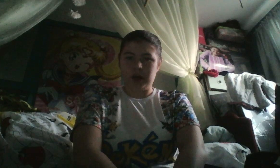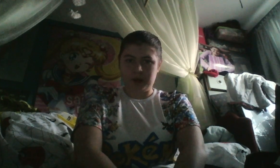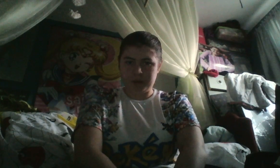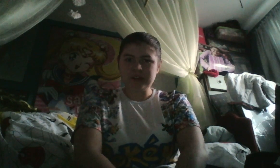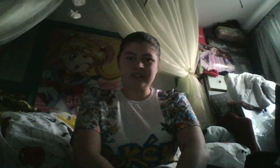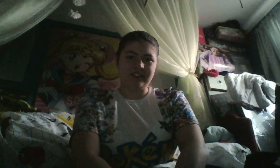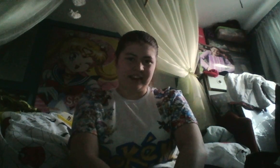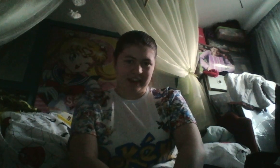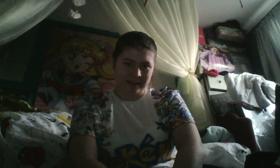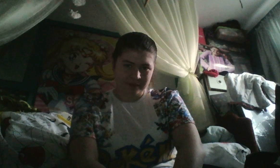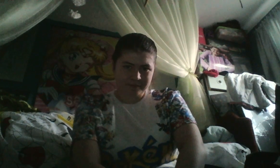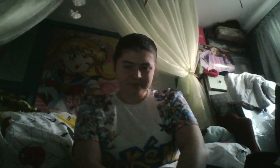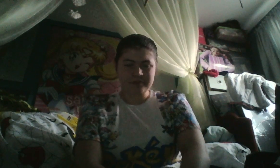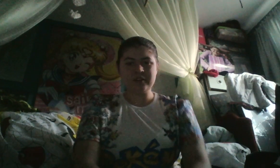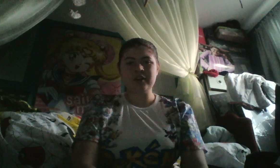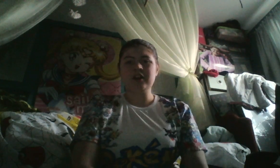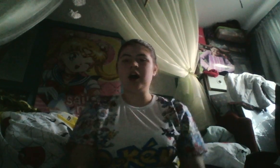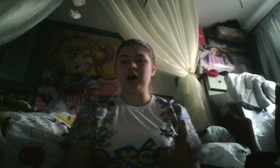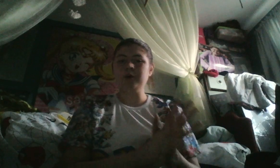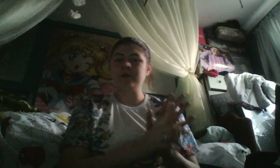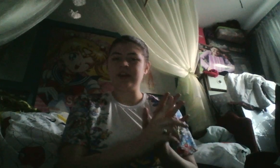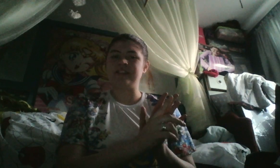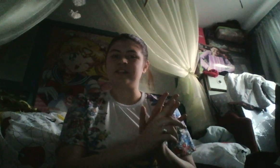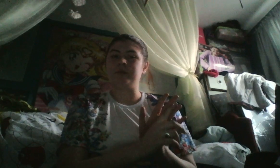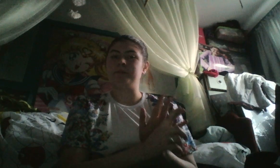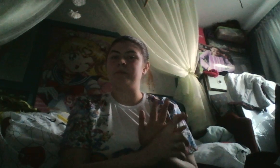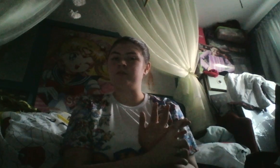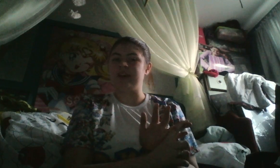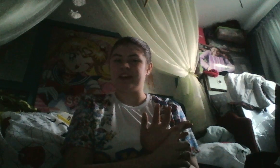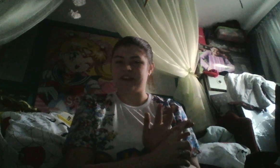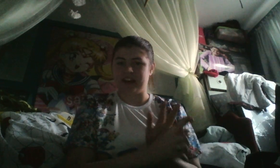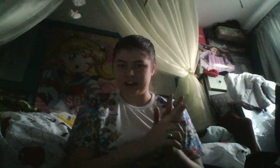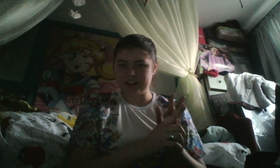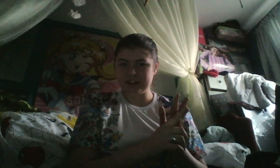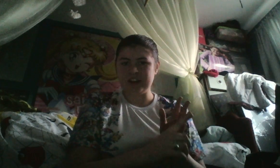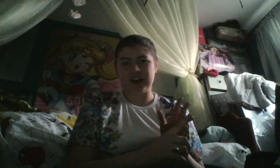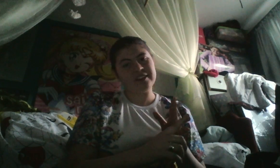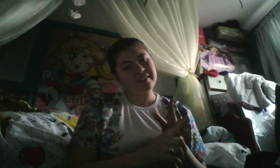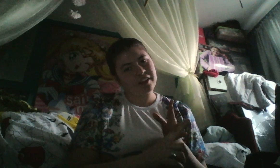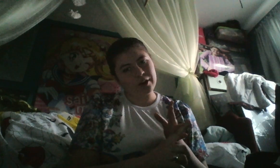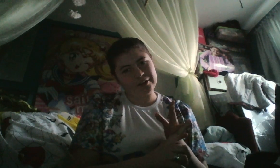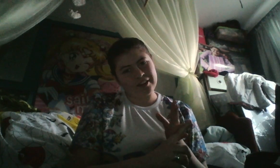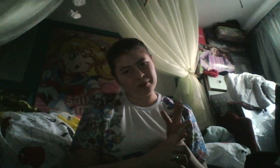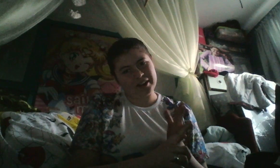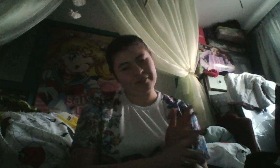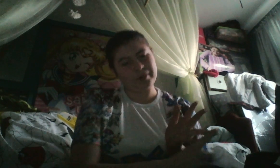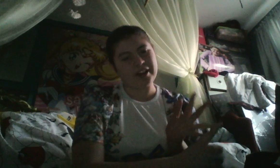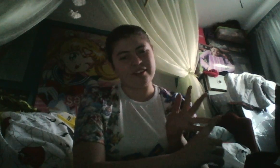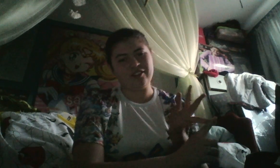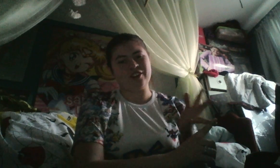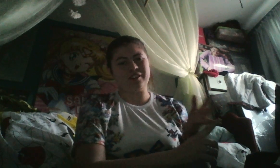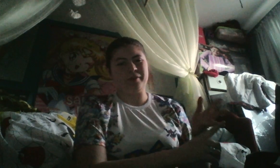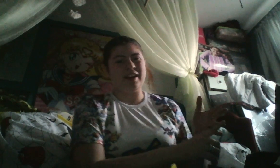O to T. O is the ring finger. I know there's no O in this one, but just trust me, it